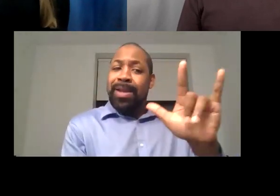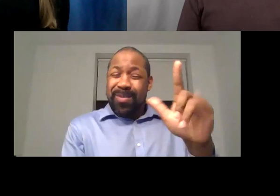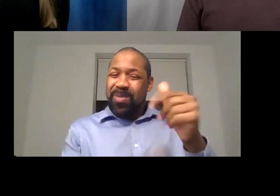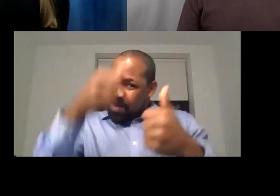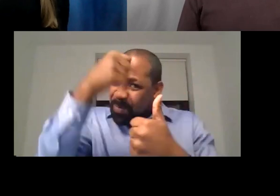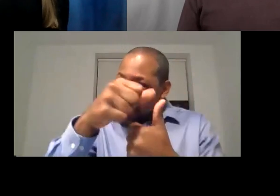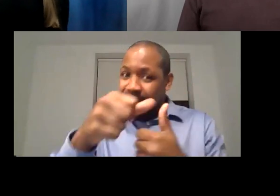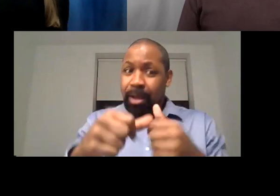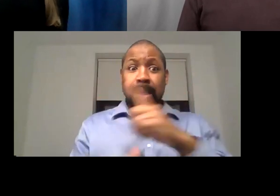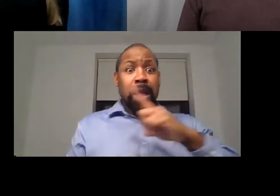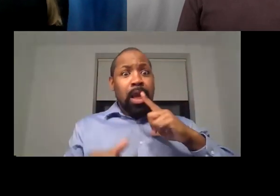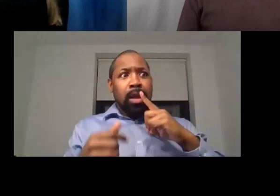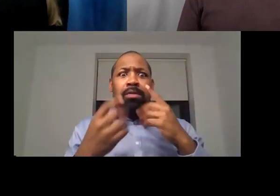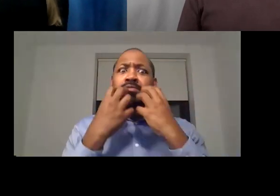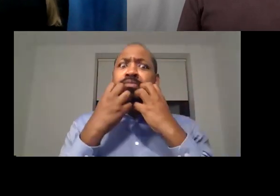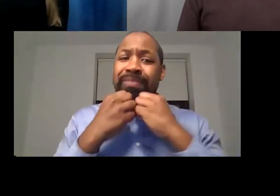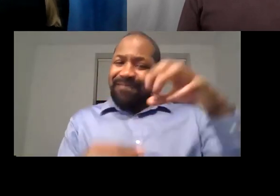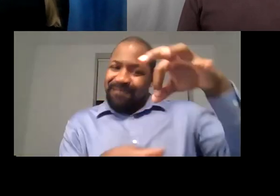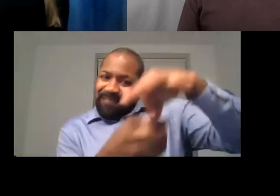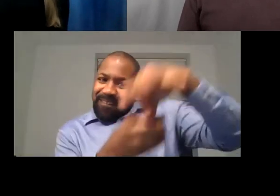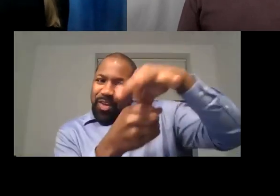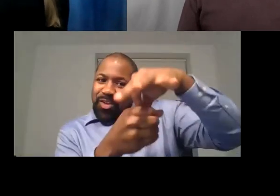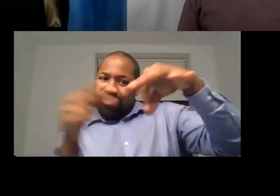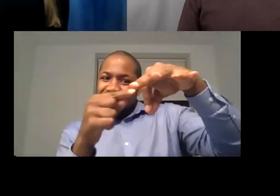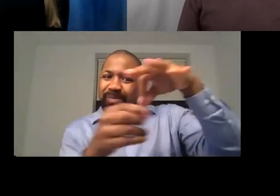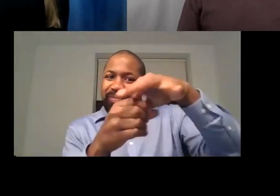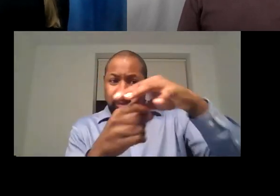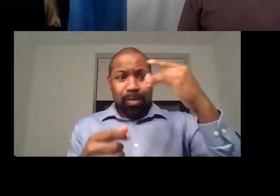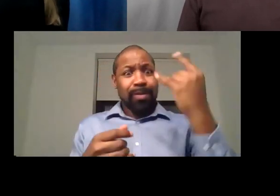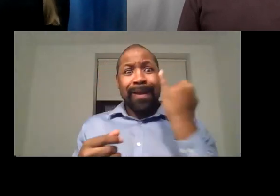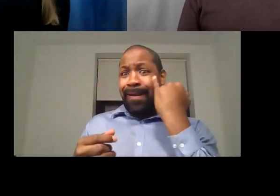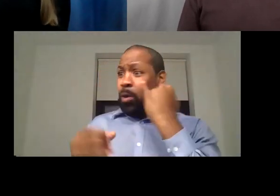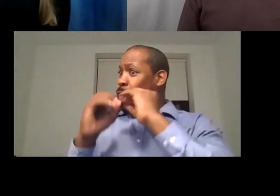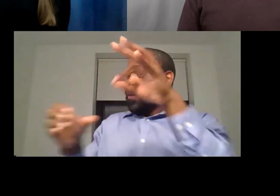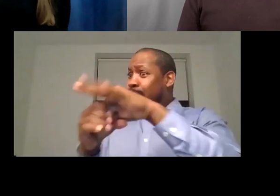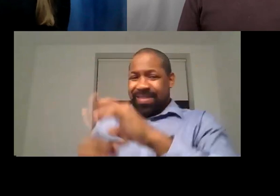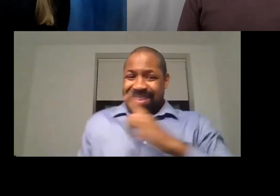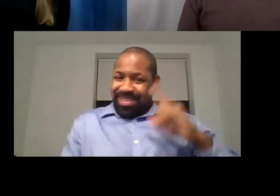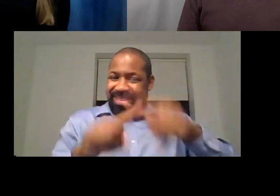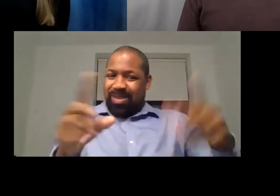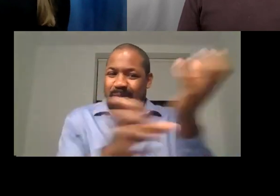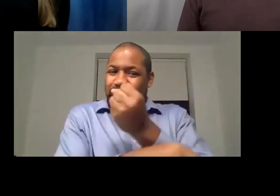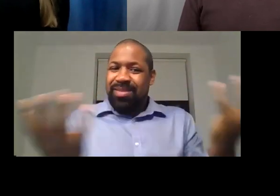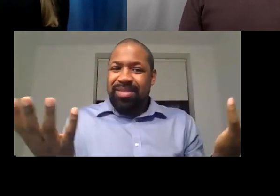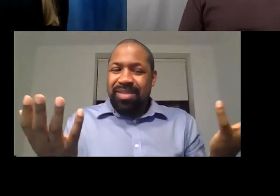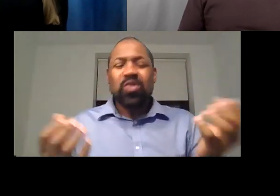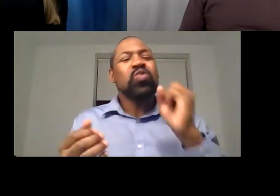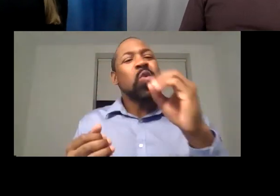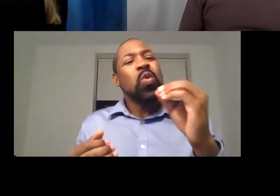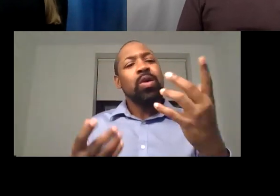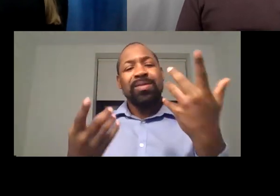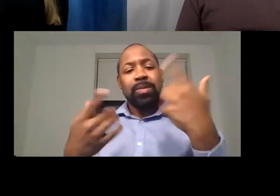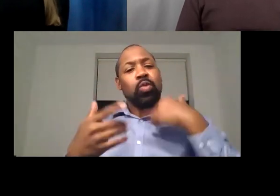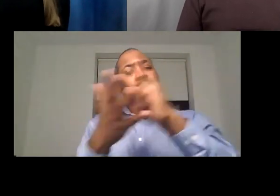from the legislature. So we want to really, the legislature, they're interested in votes. If there's no